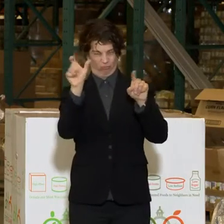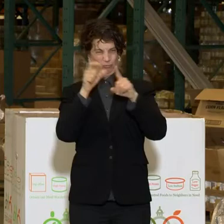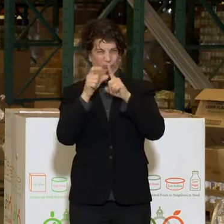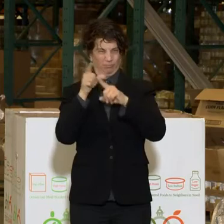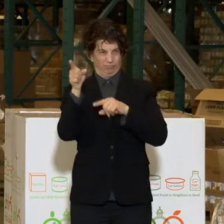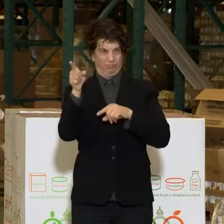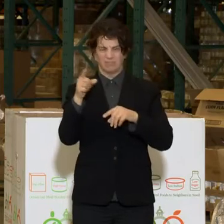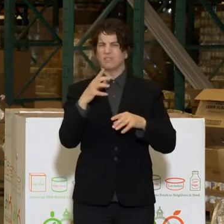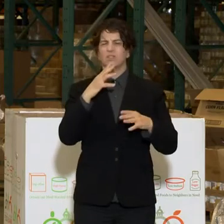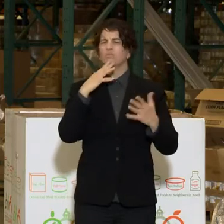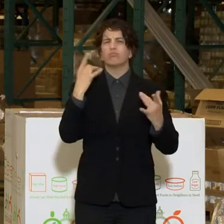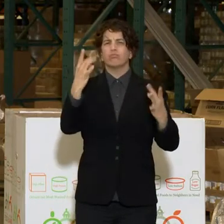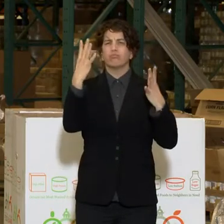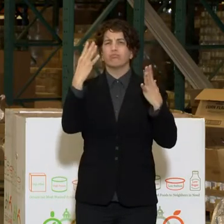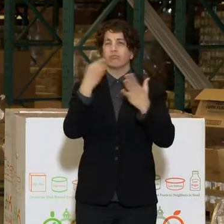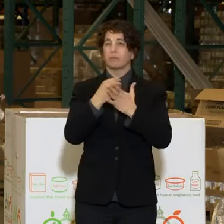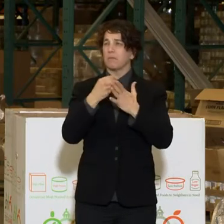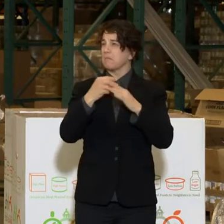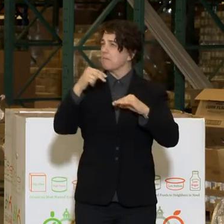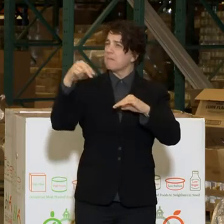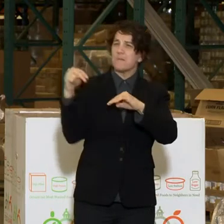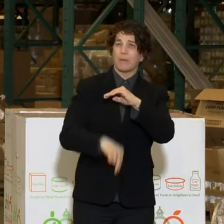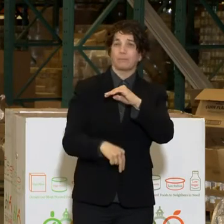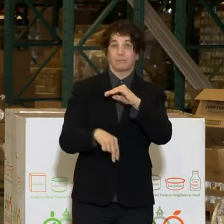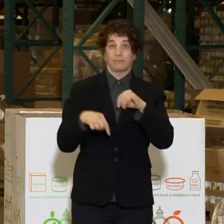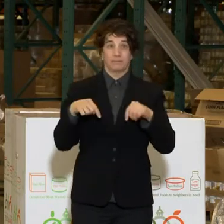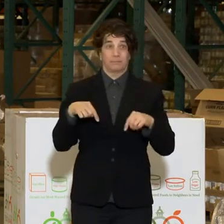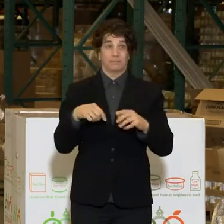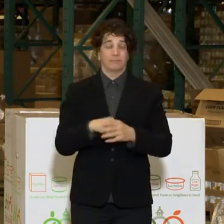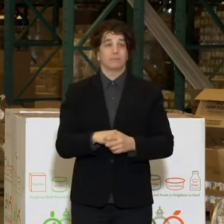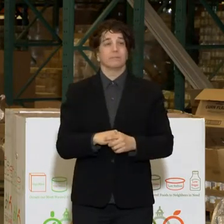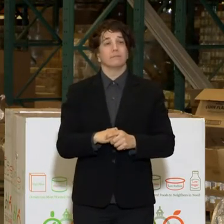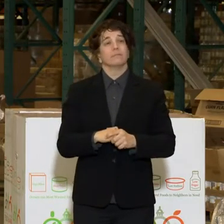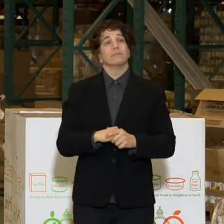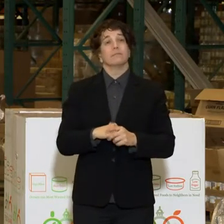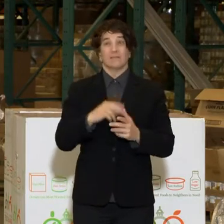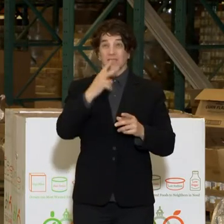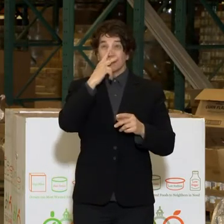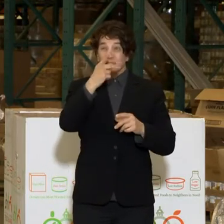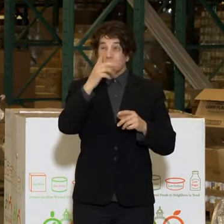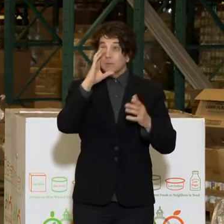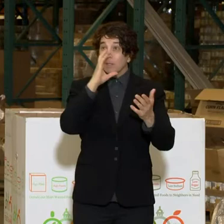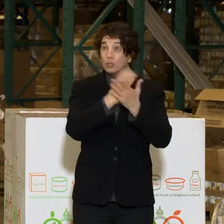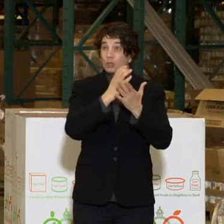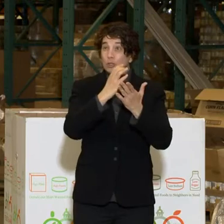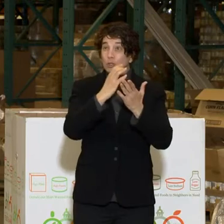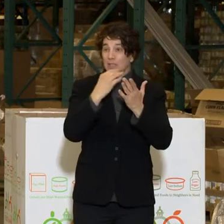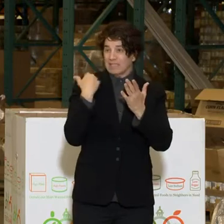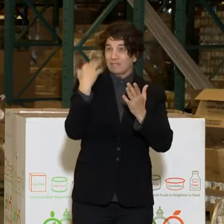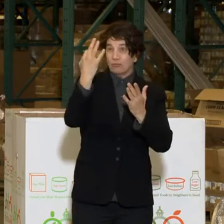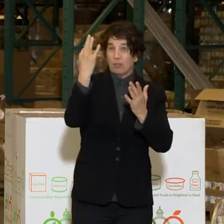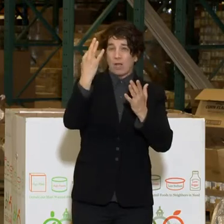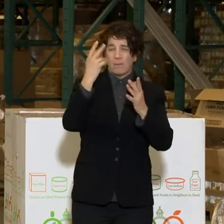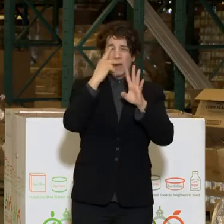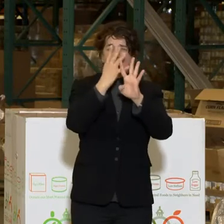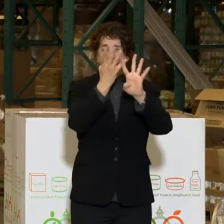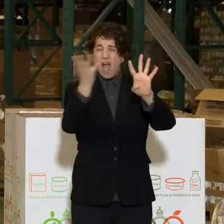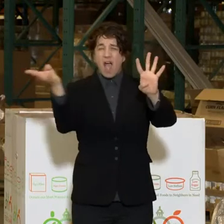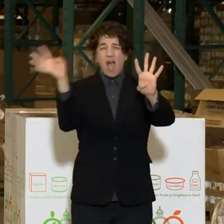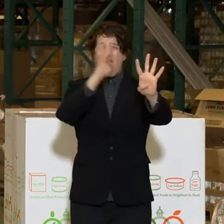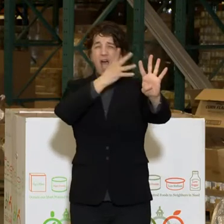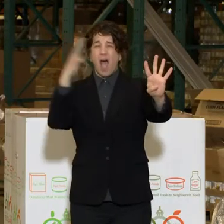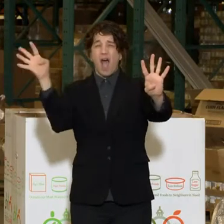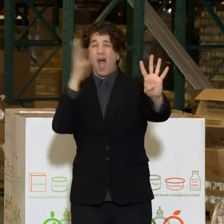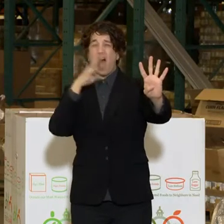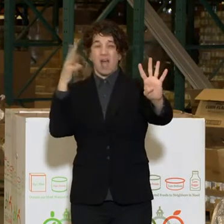for blocks of government workers who were there for a free meal. And we thank Chef Jose Andres for